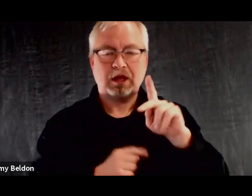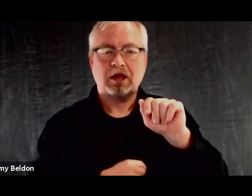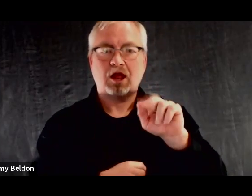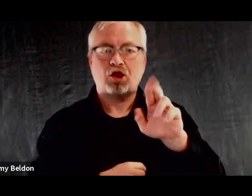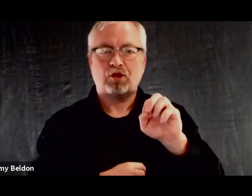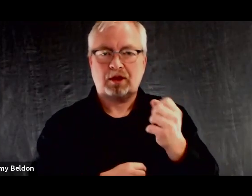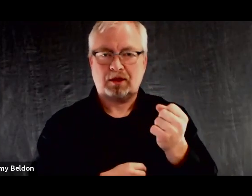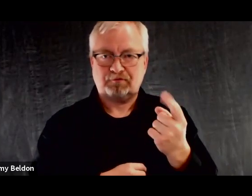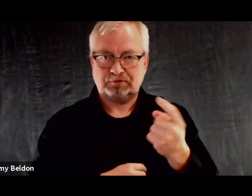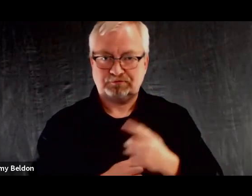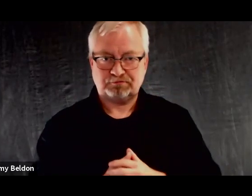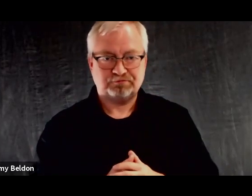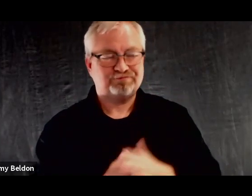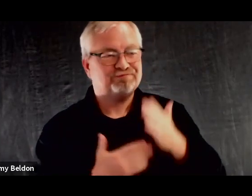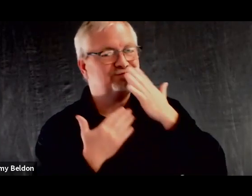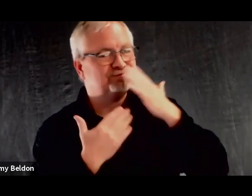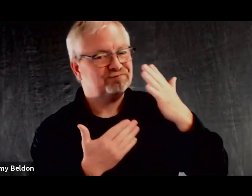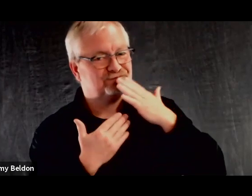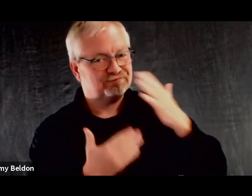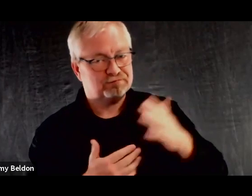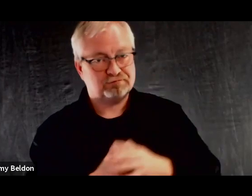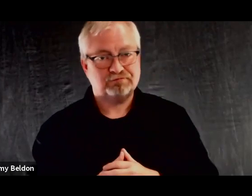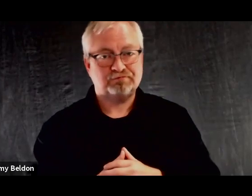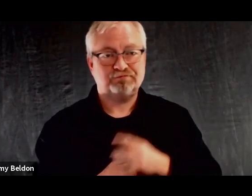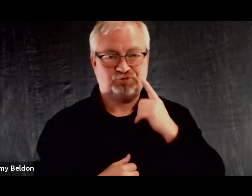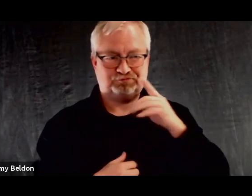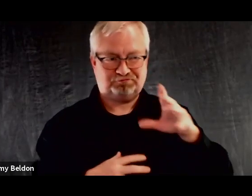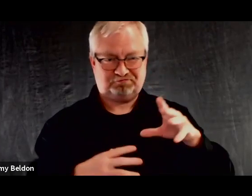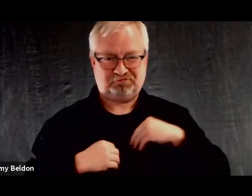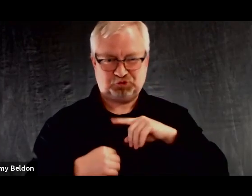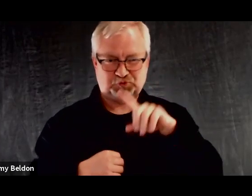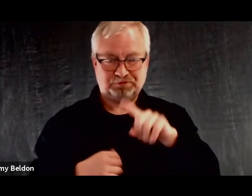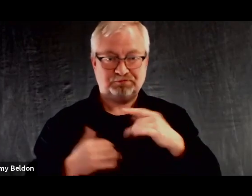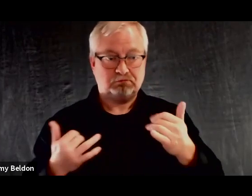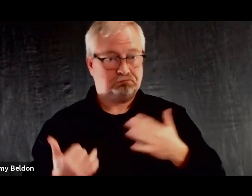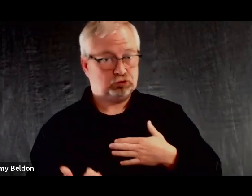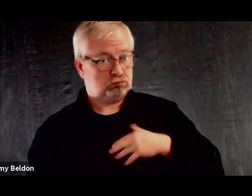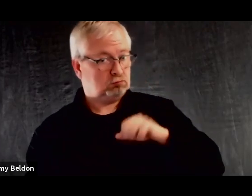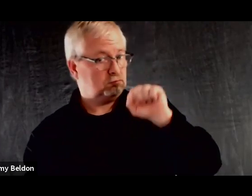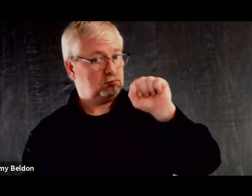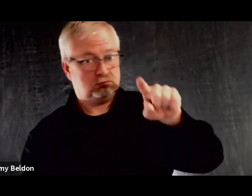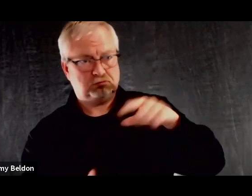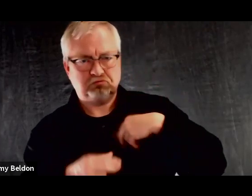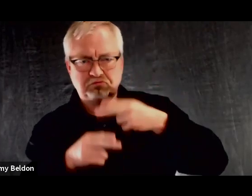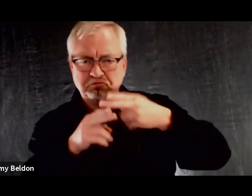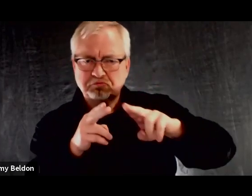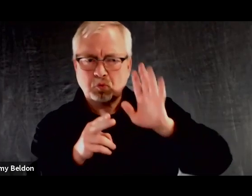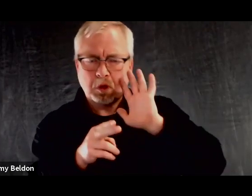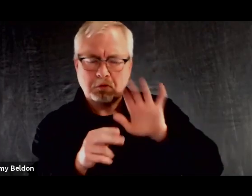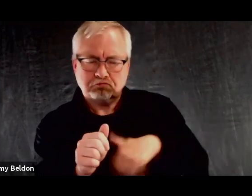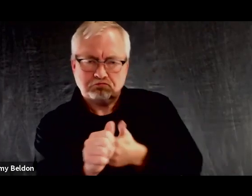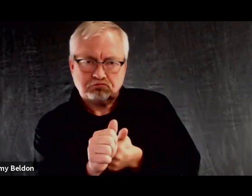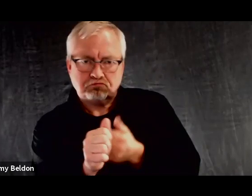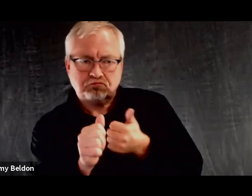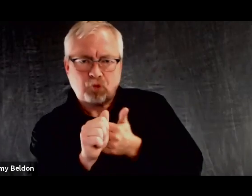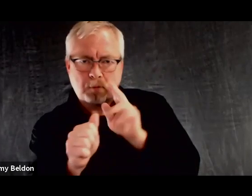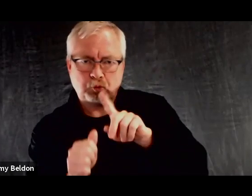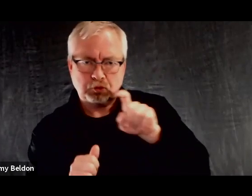Chris Ehrson, for taking my question. My question is, and I do have a brief follow-up. Today, there were